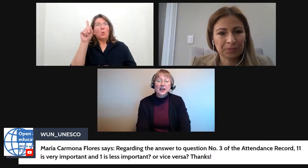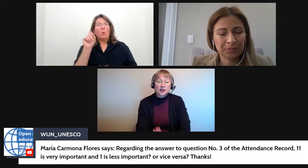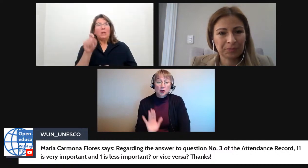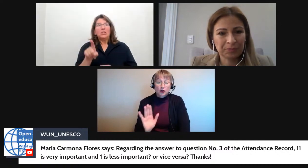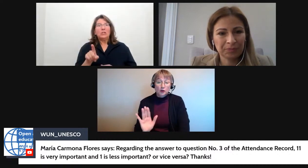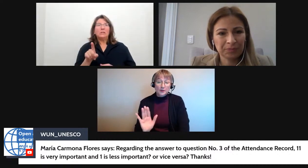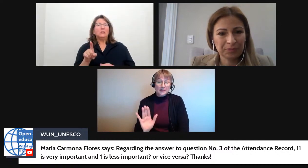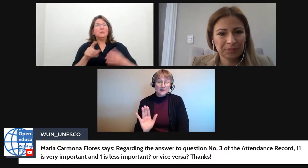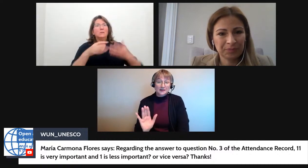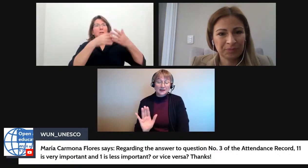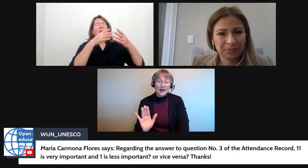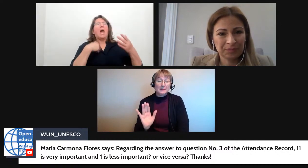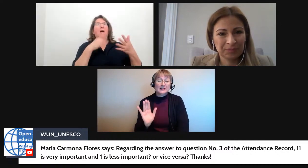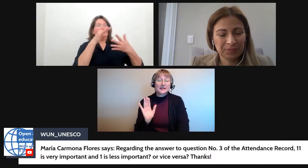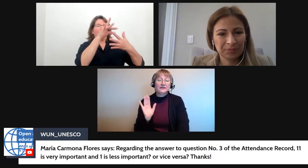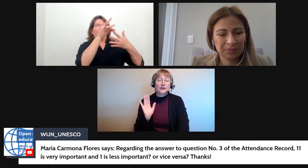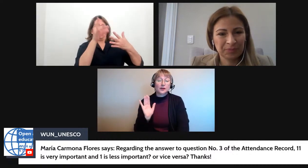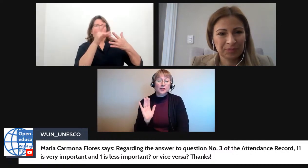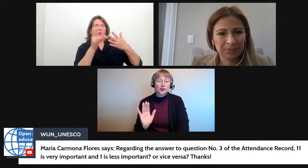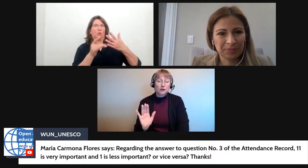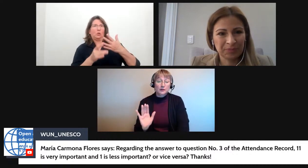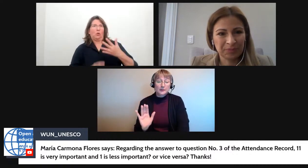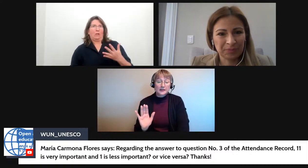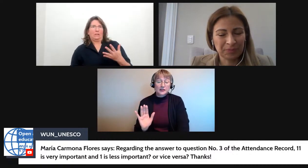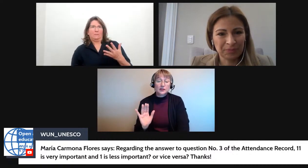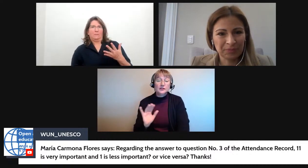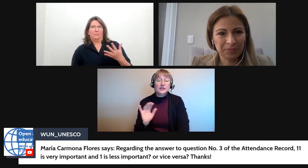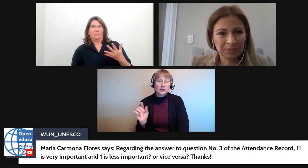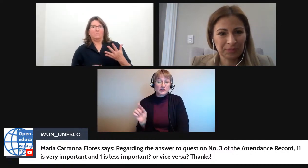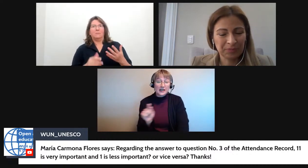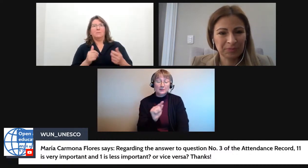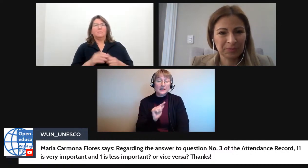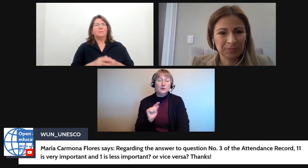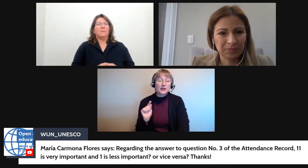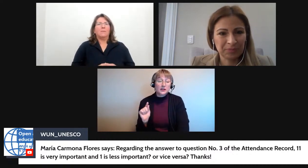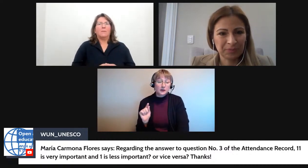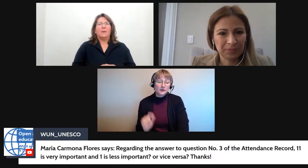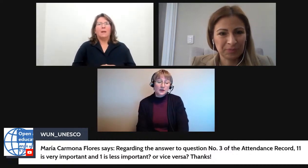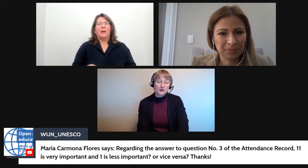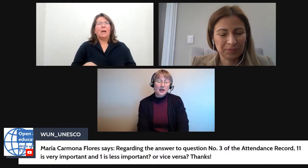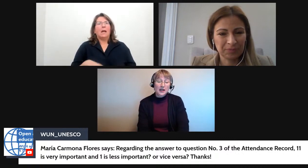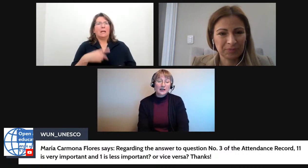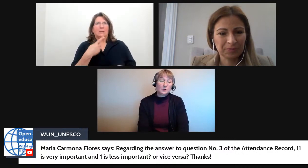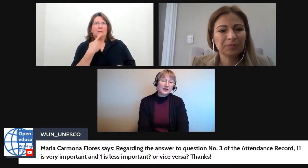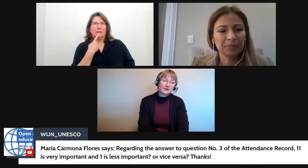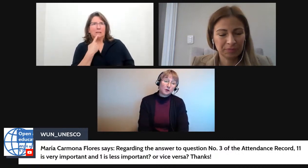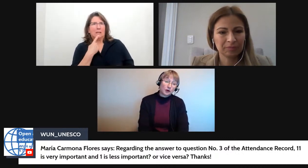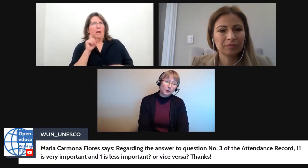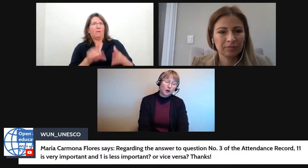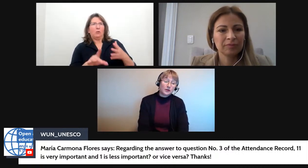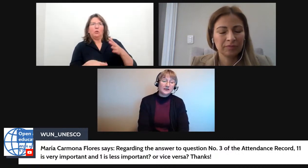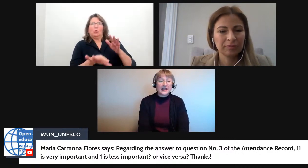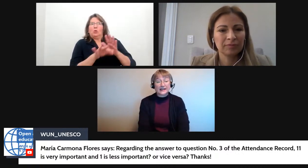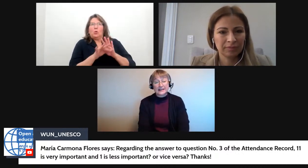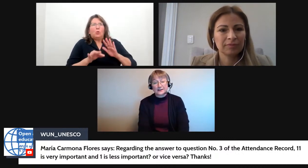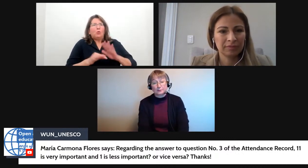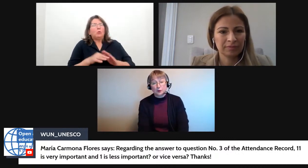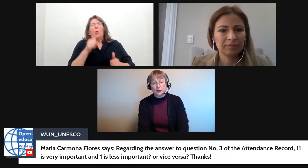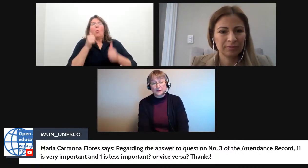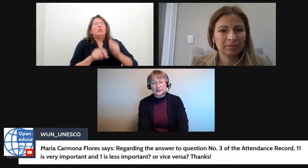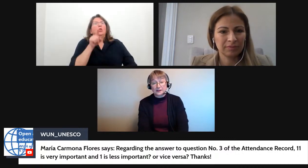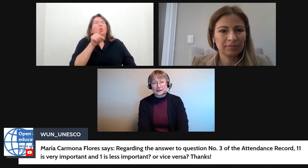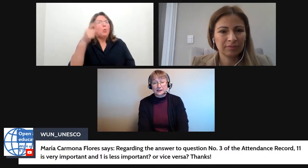It's really your opinion. I'm asking for your opinion. You tell me what you view as what is more important and